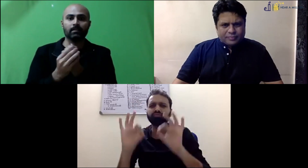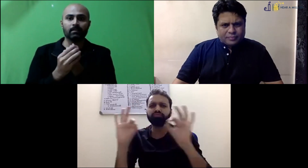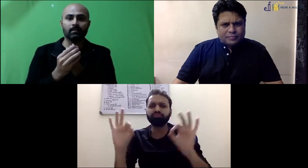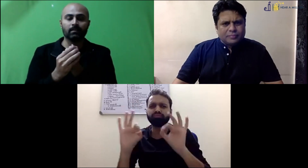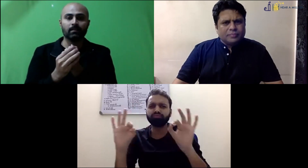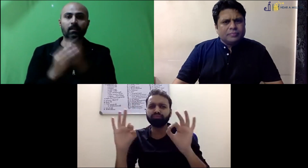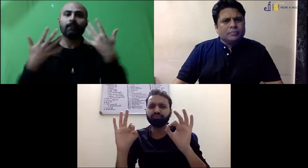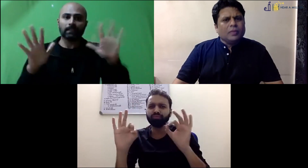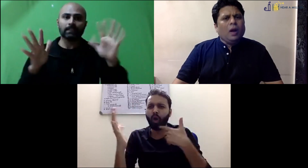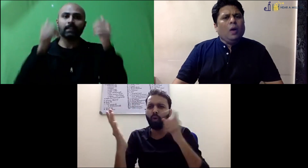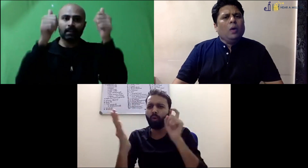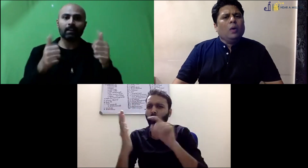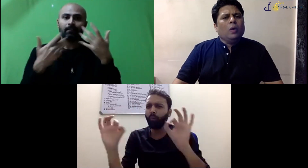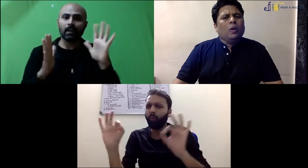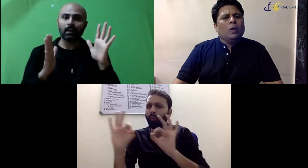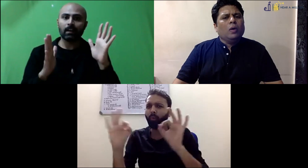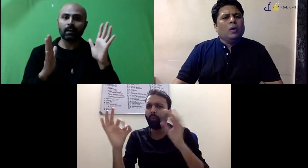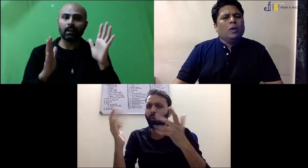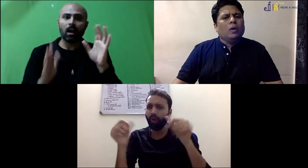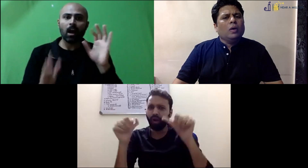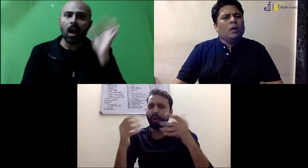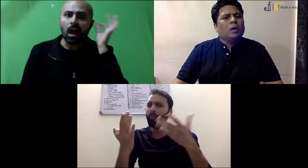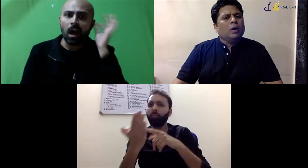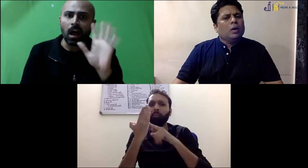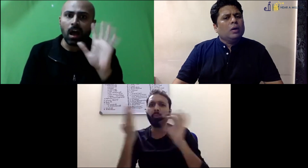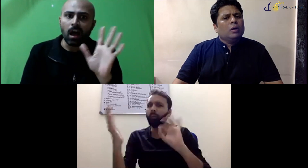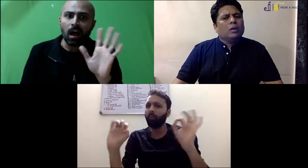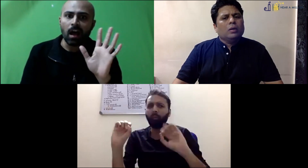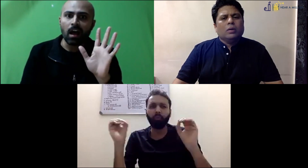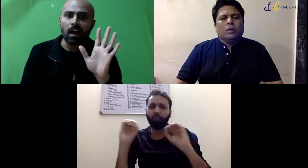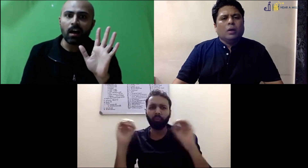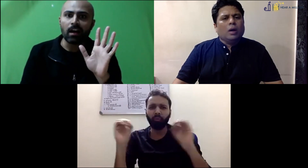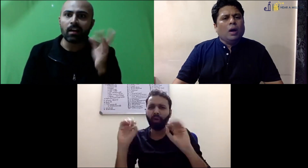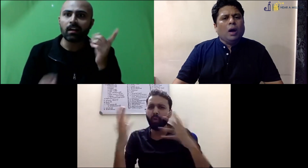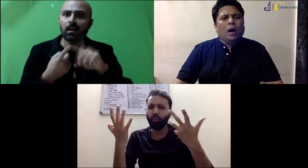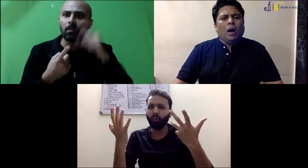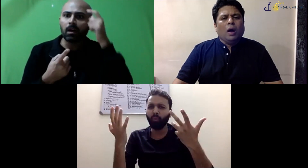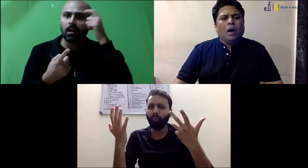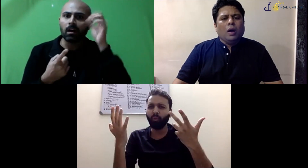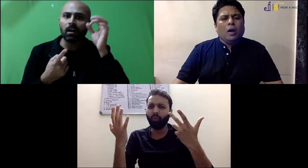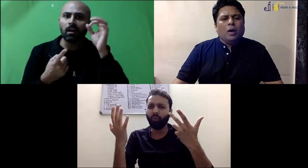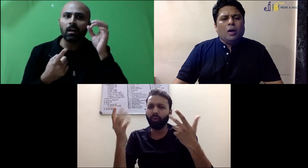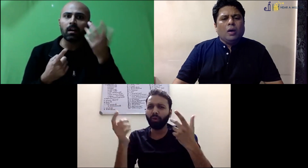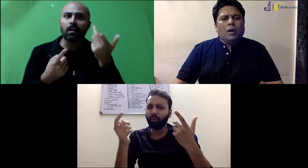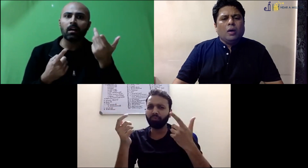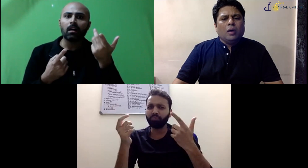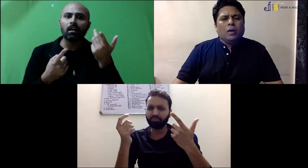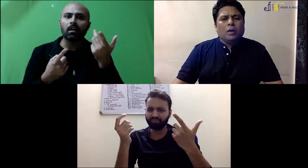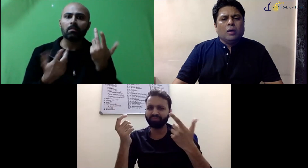Poll question, I didn't get the poll question. I didn't answer it. Oh, you didn't get the poll question? No.